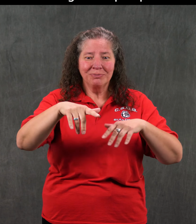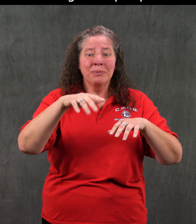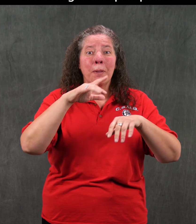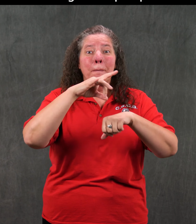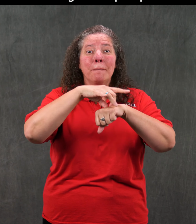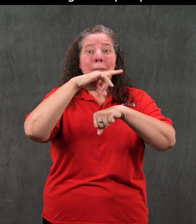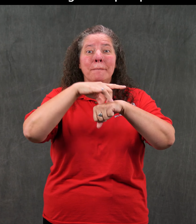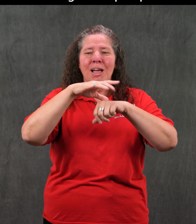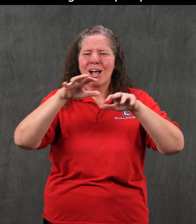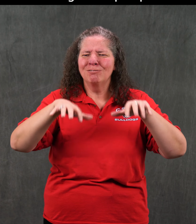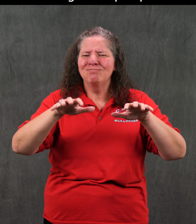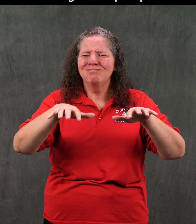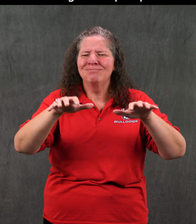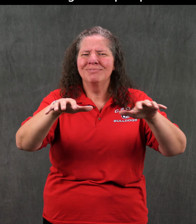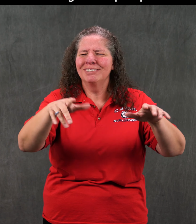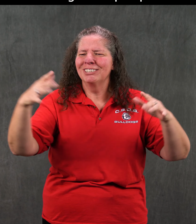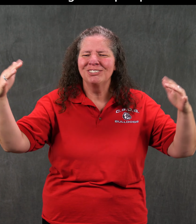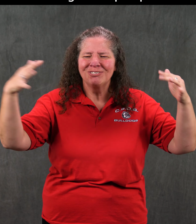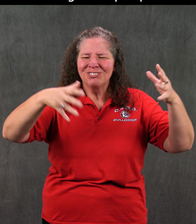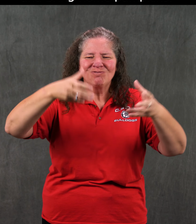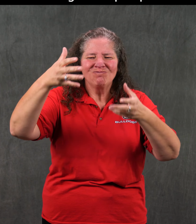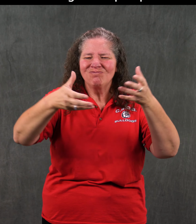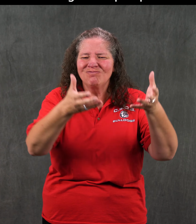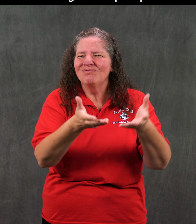visit the farm and bring home pumpkins.